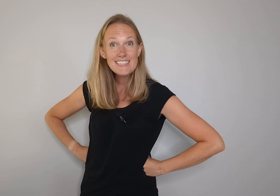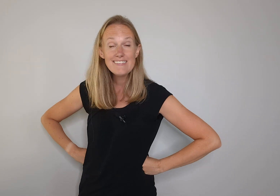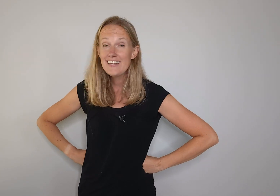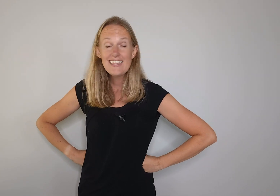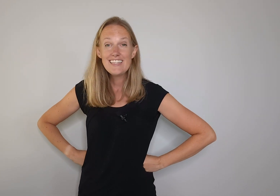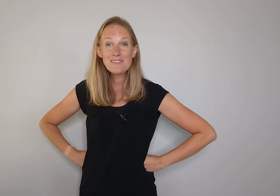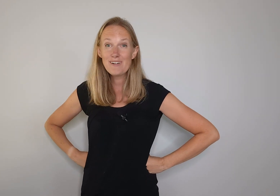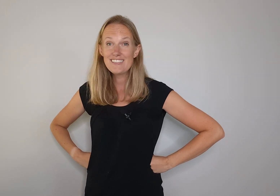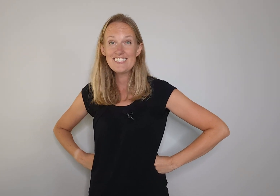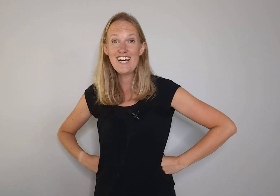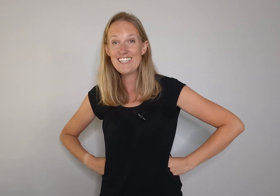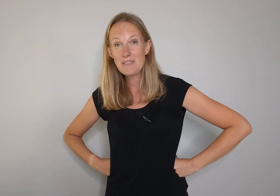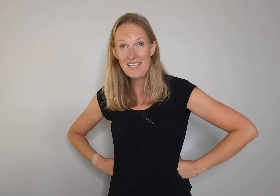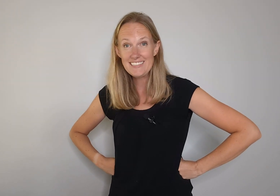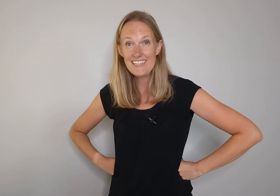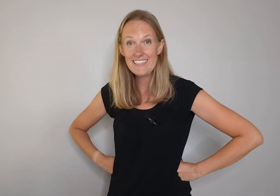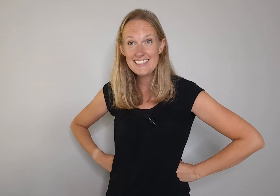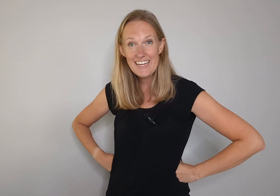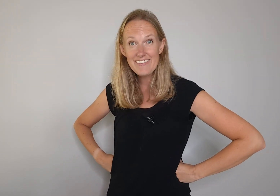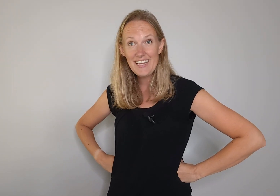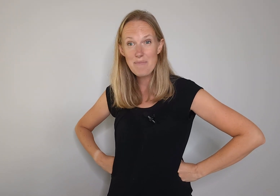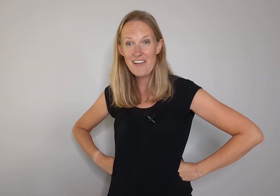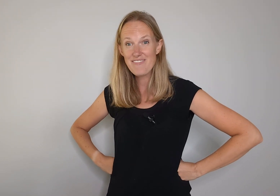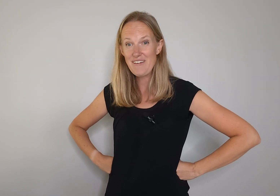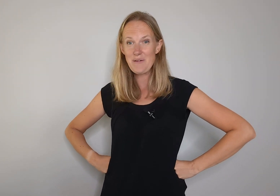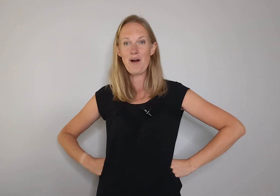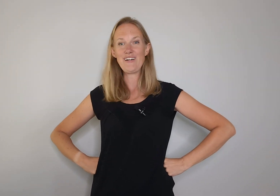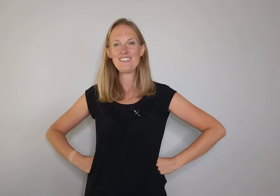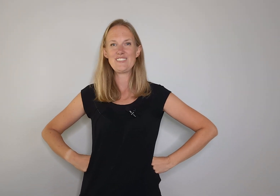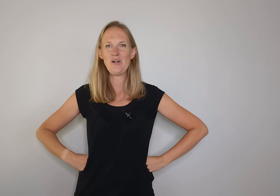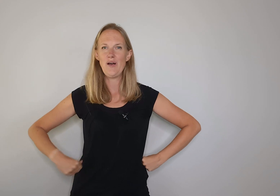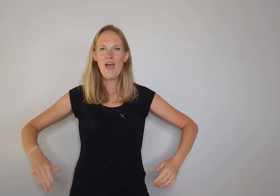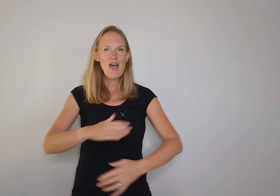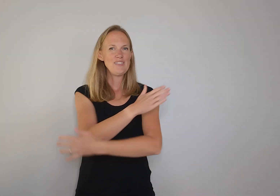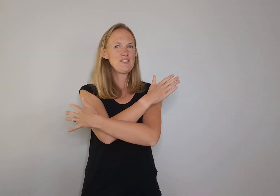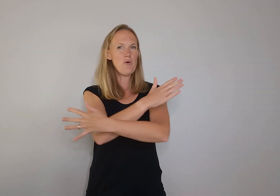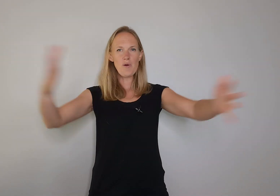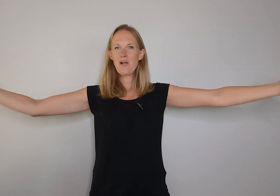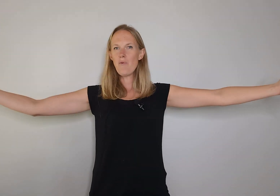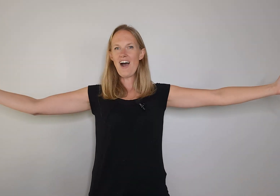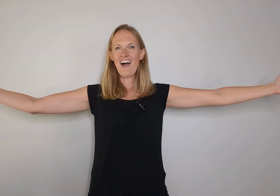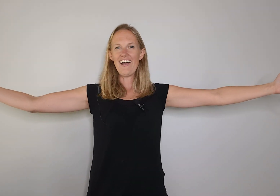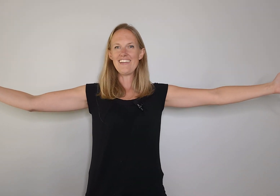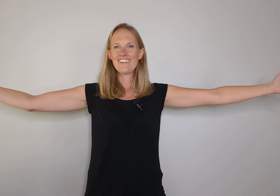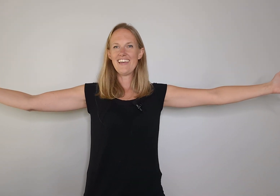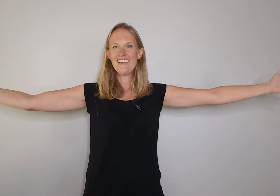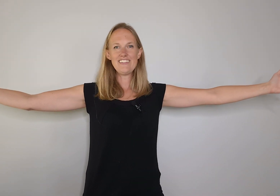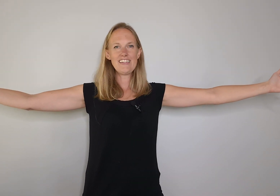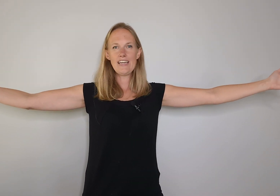positive this part of the song is amazing. It's definitely my favorite part. So wing wide, okay? And you can count